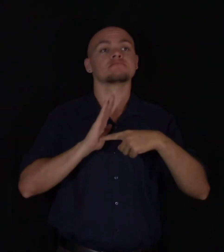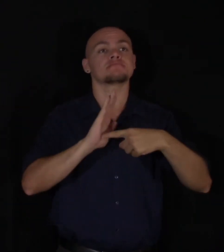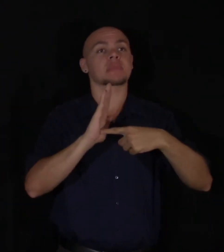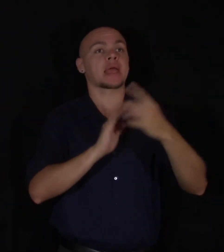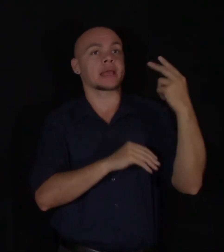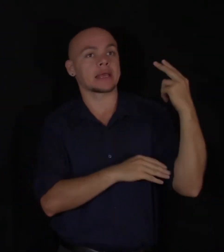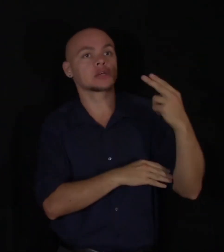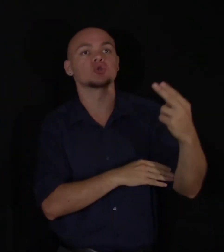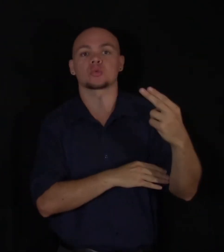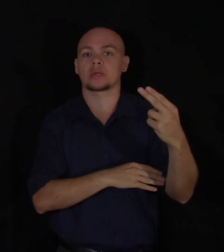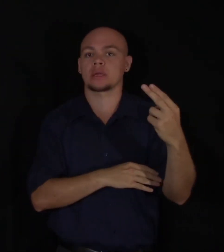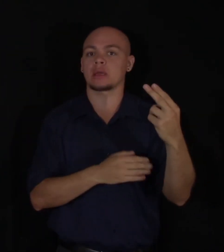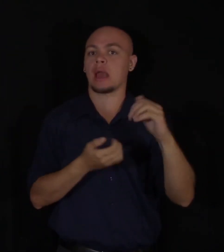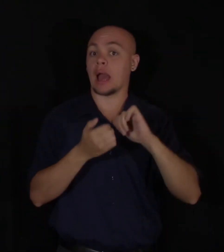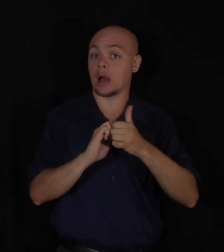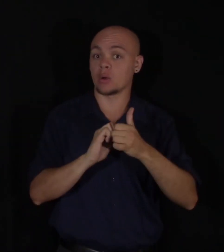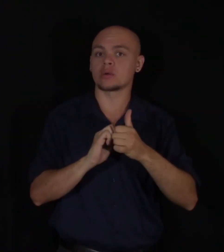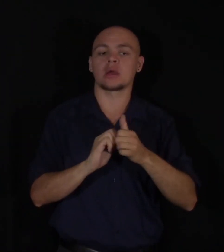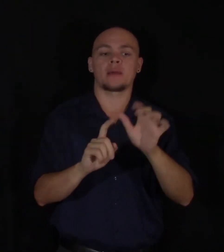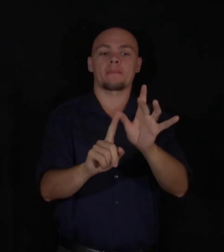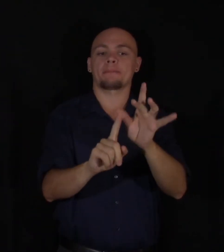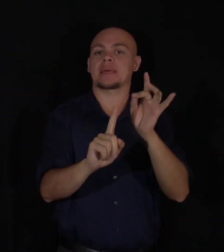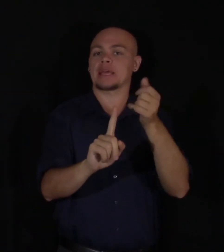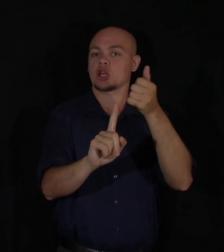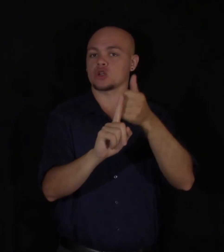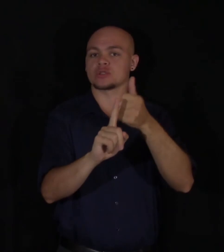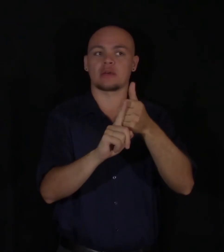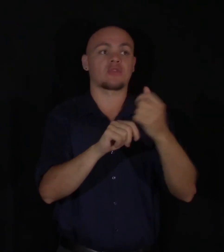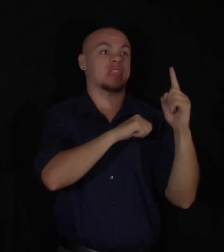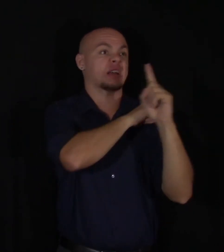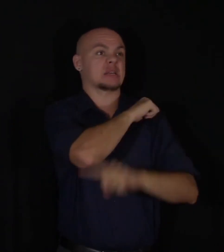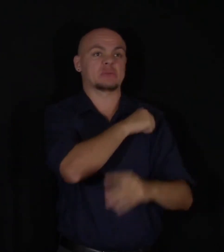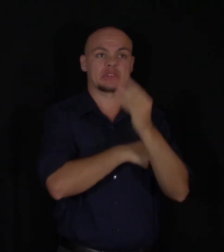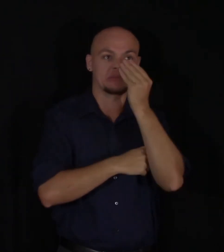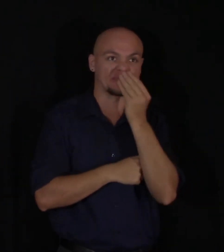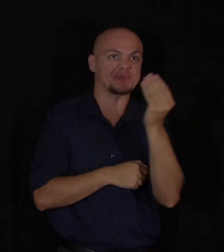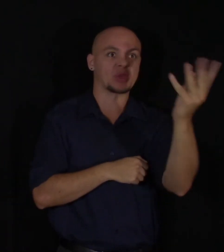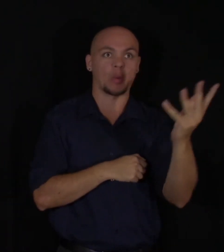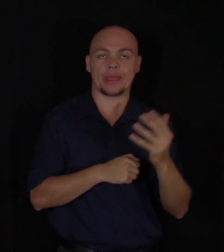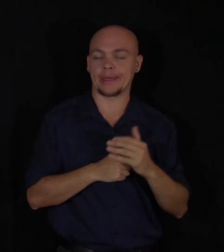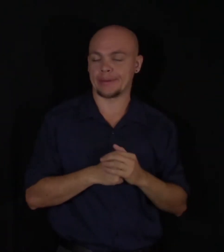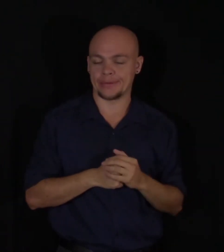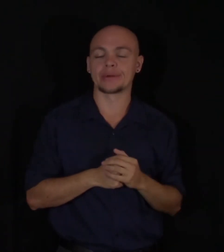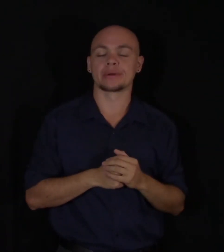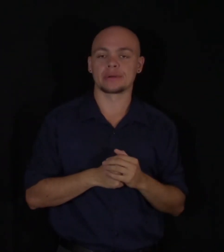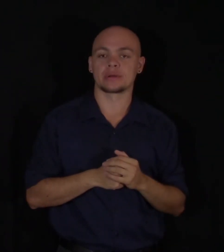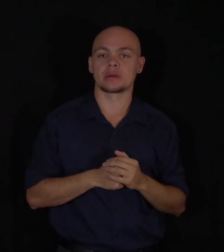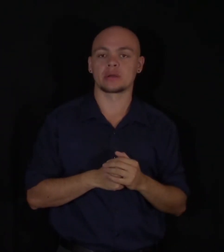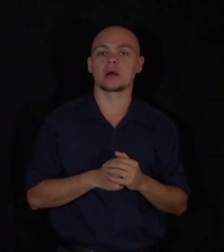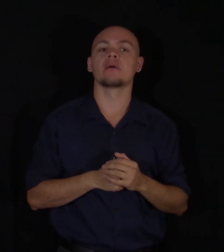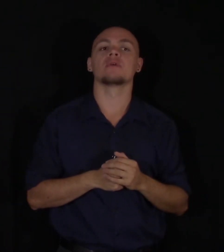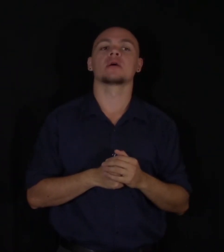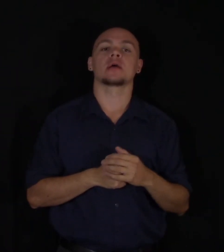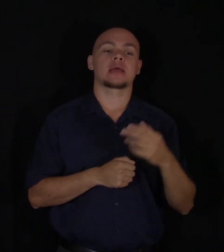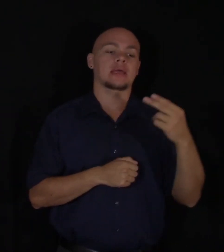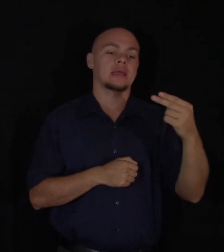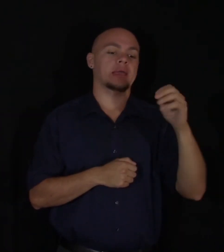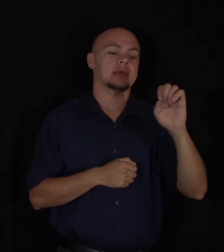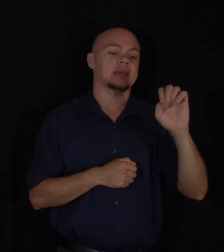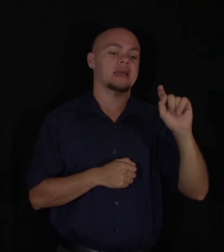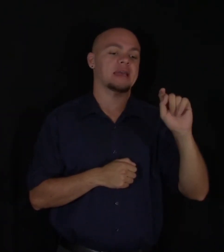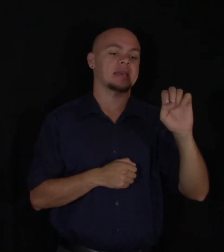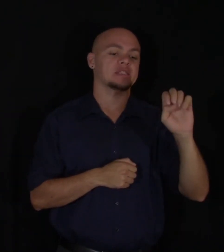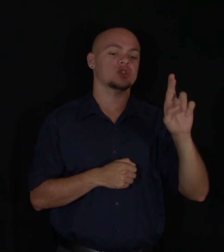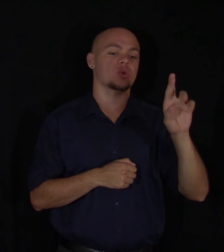is choosing yourself regardless of the consequences. It is the absolute rejection of heteronormative